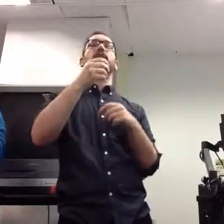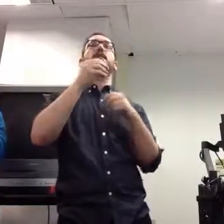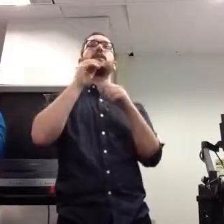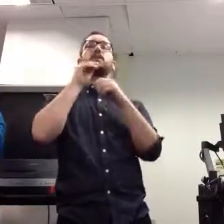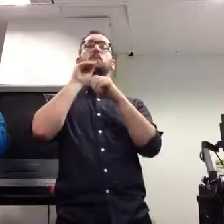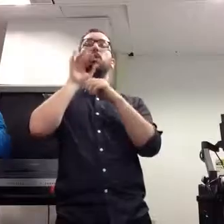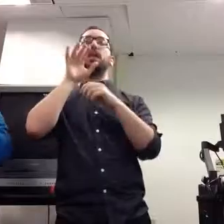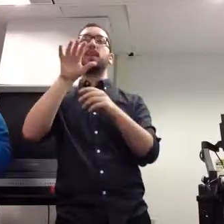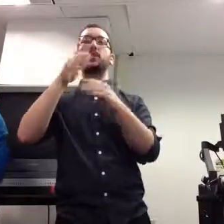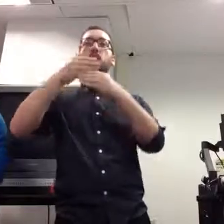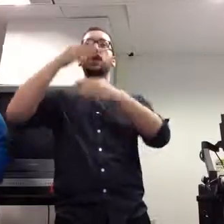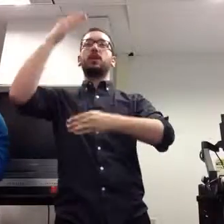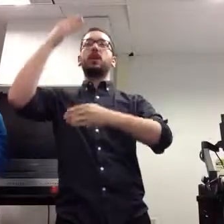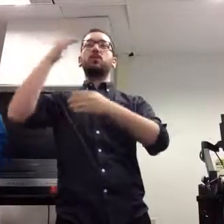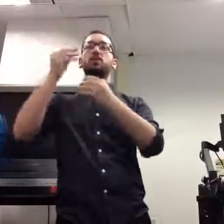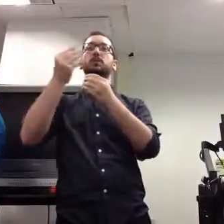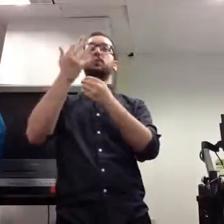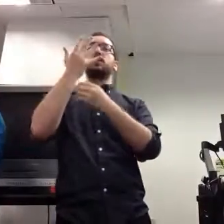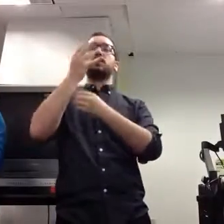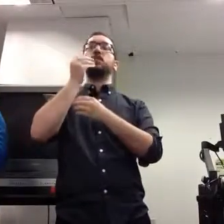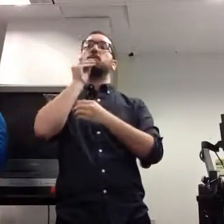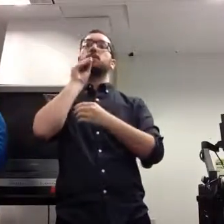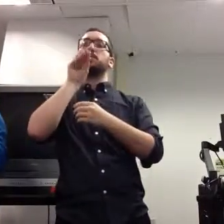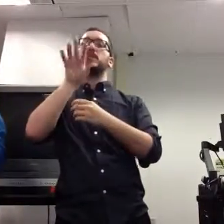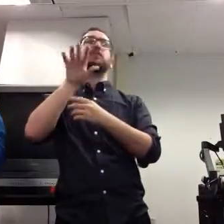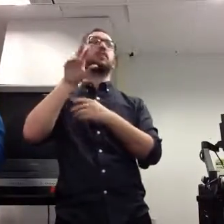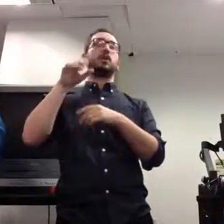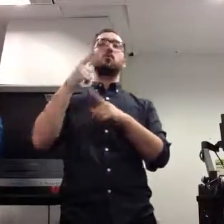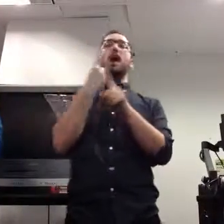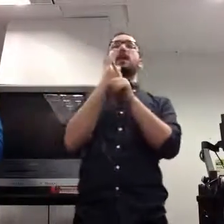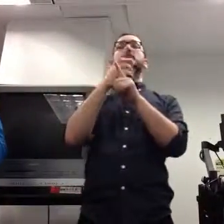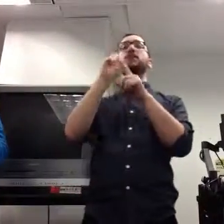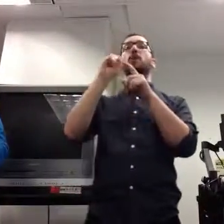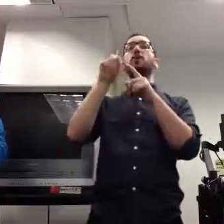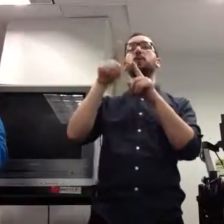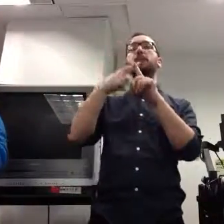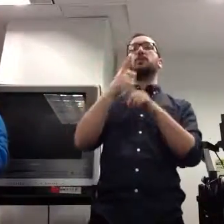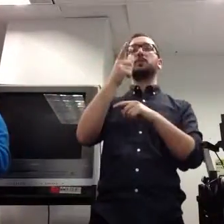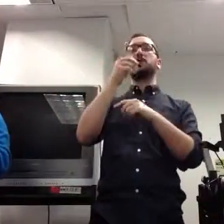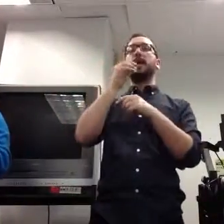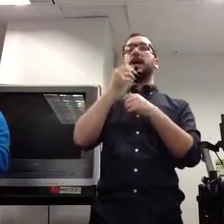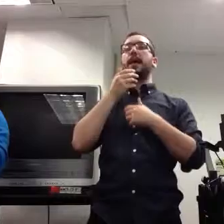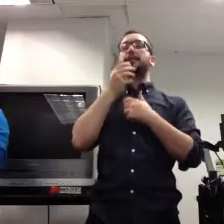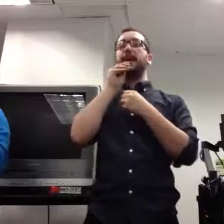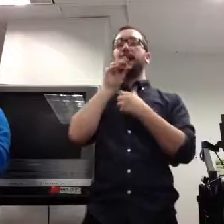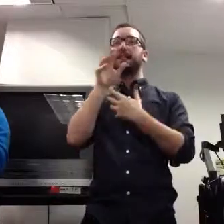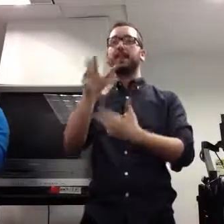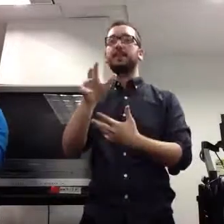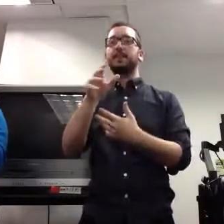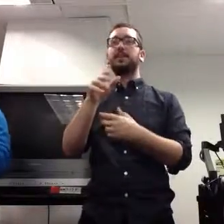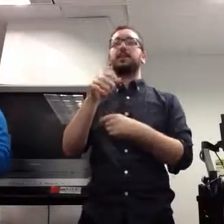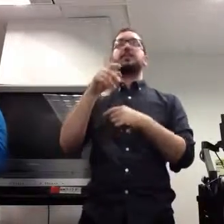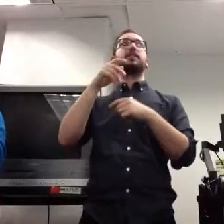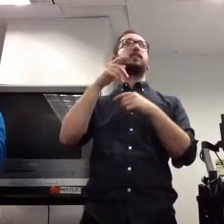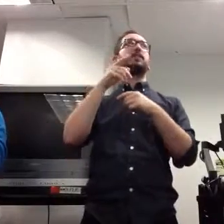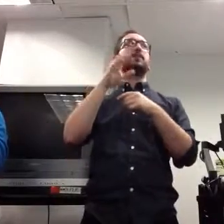You go up to a window itself and you breathe on the window. You have, every time you exhale carbon dioxide, other gases, as well as water